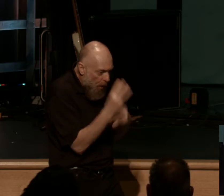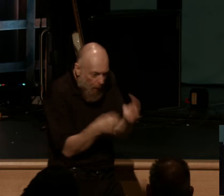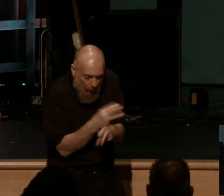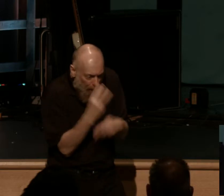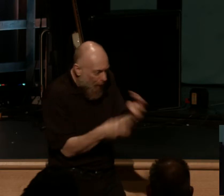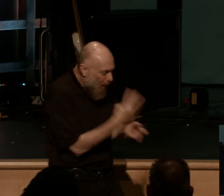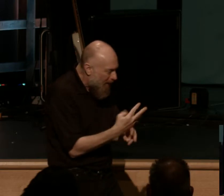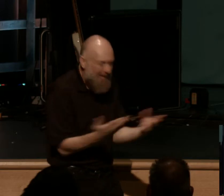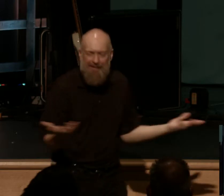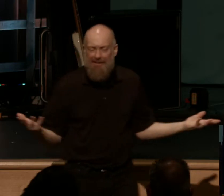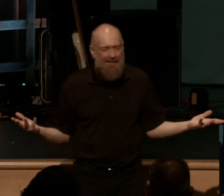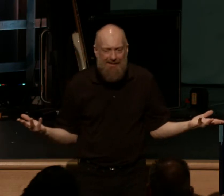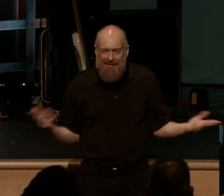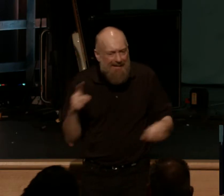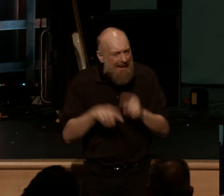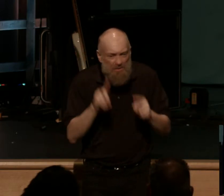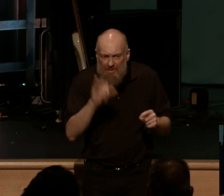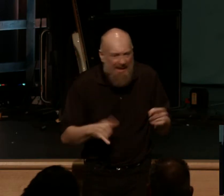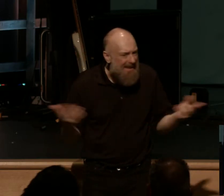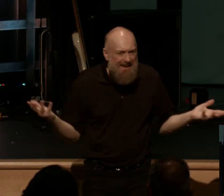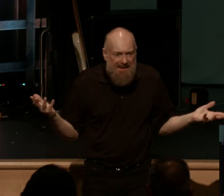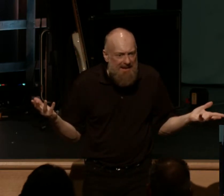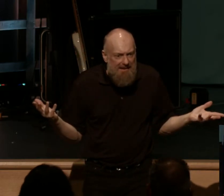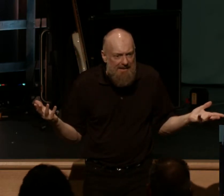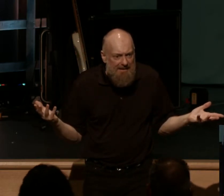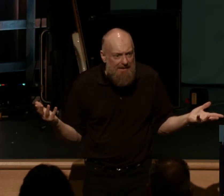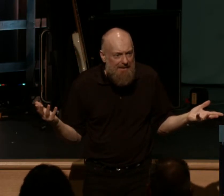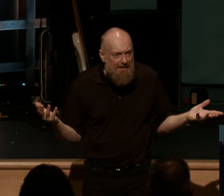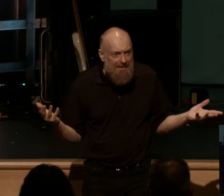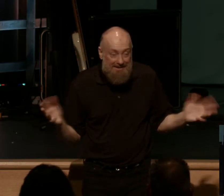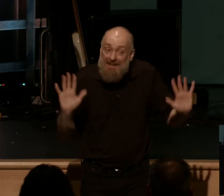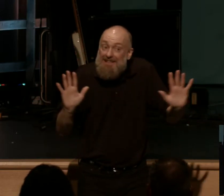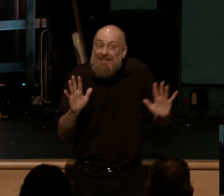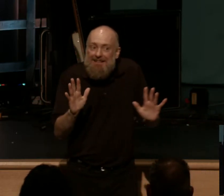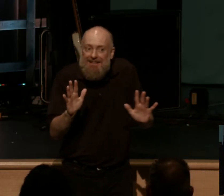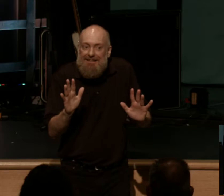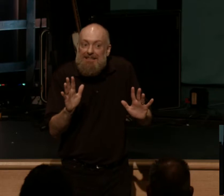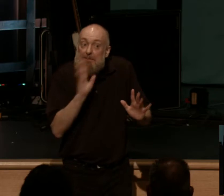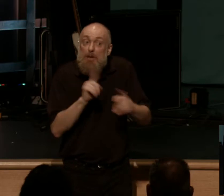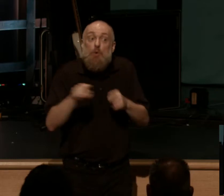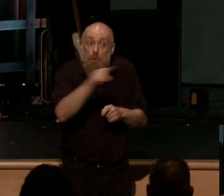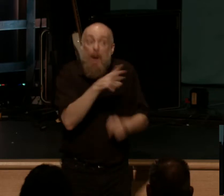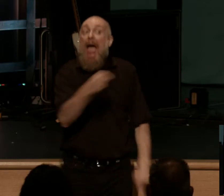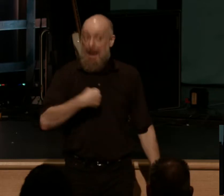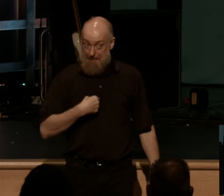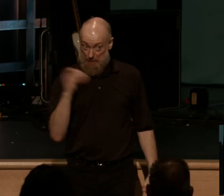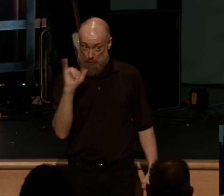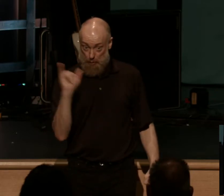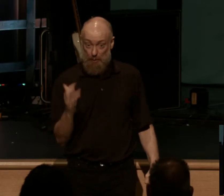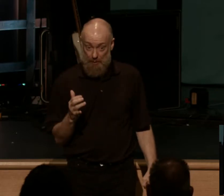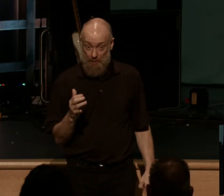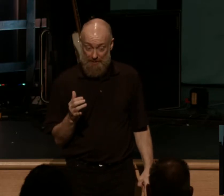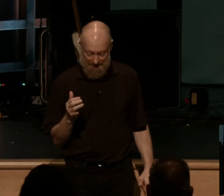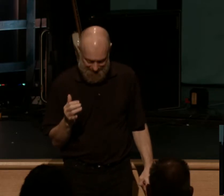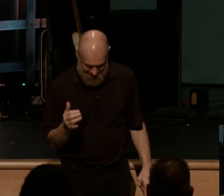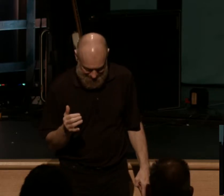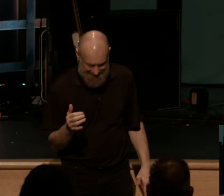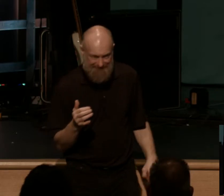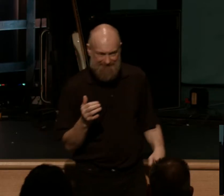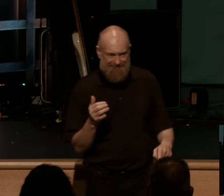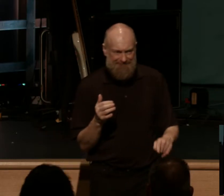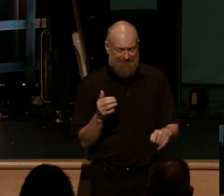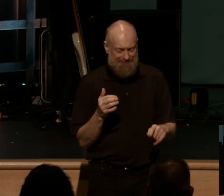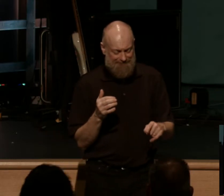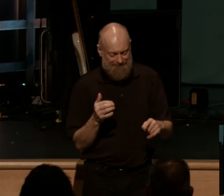then it can't be of Christ. That's speaking to all of us right now, including me. Mark number 2, awe-filled fear. Mark